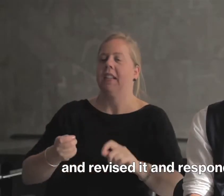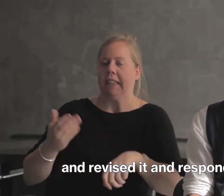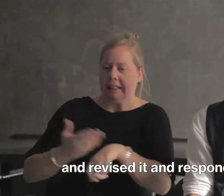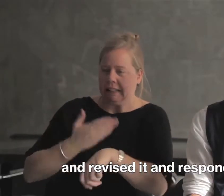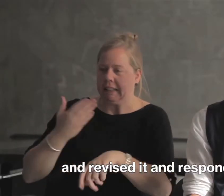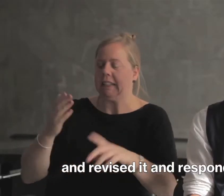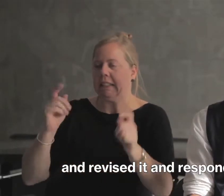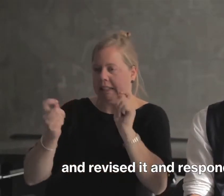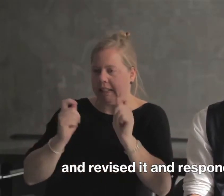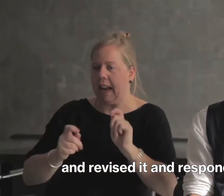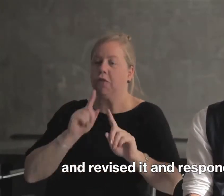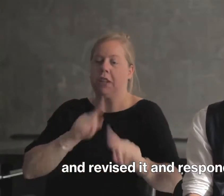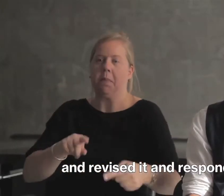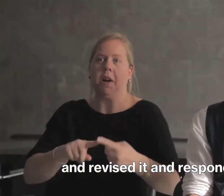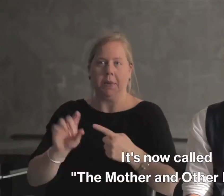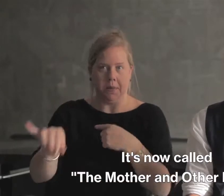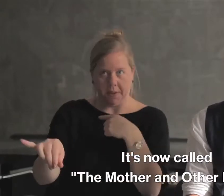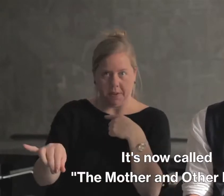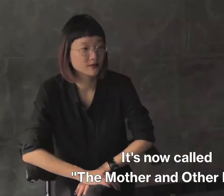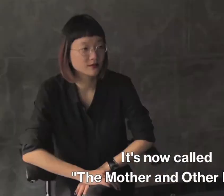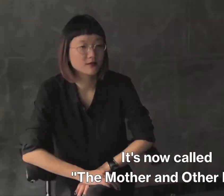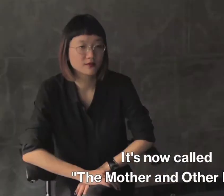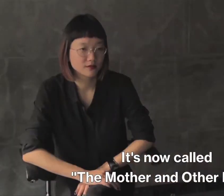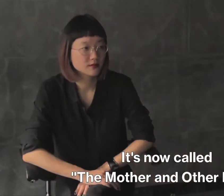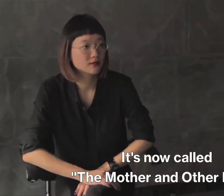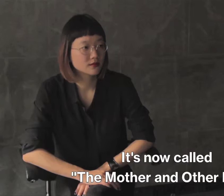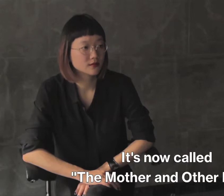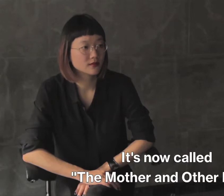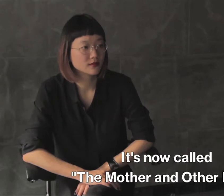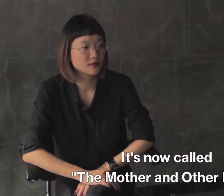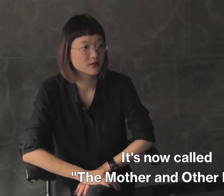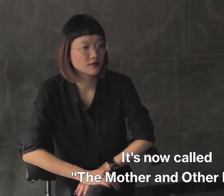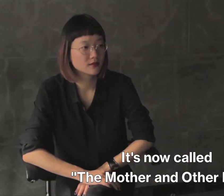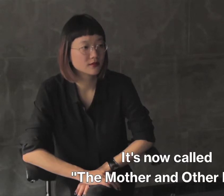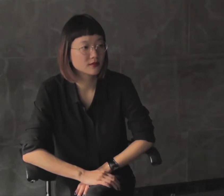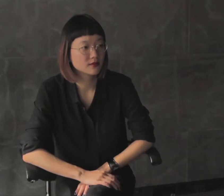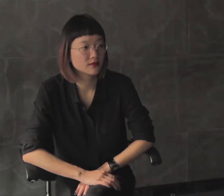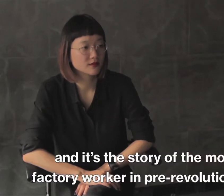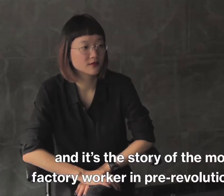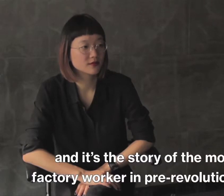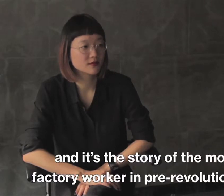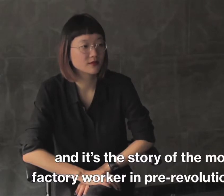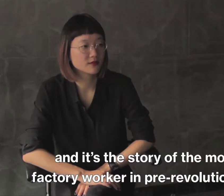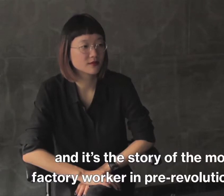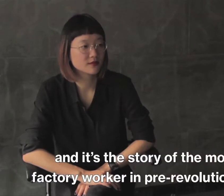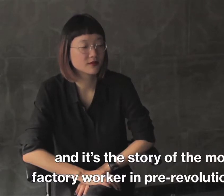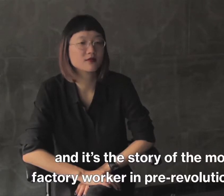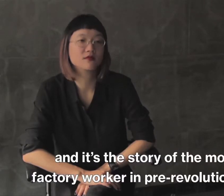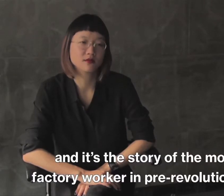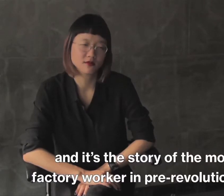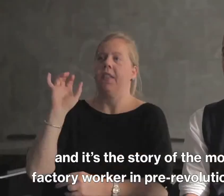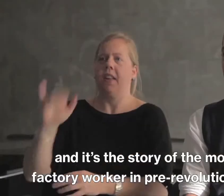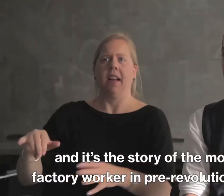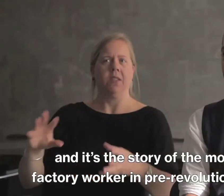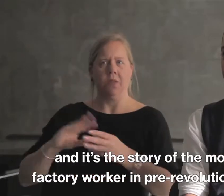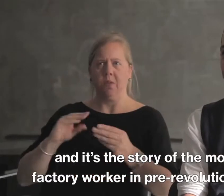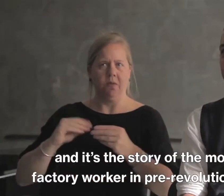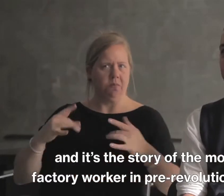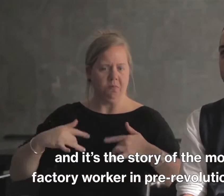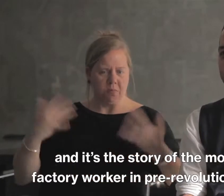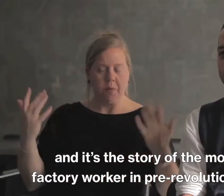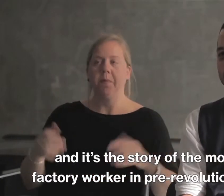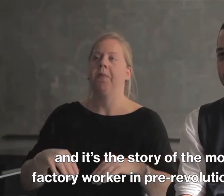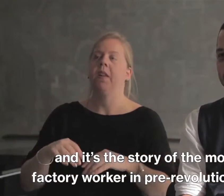and responded to it. It's now called The Mother and Other Plays, and it's the story of